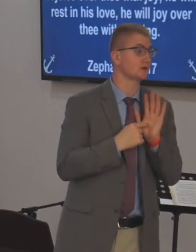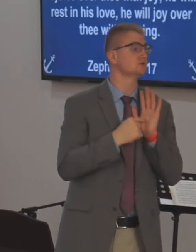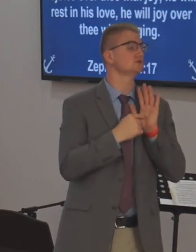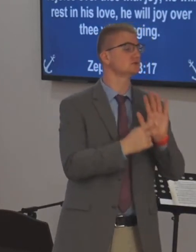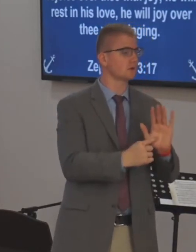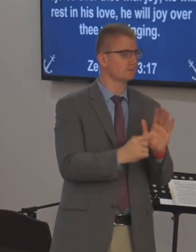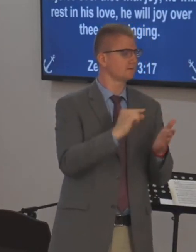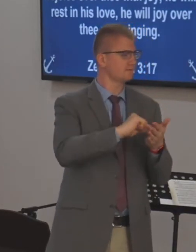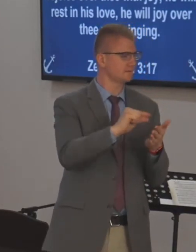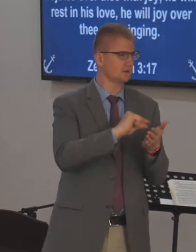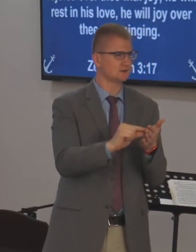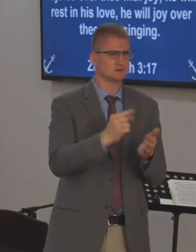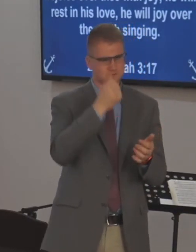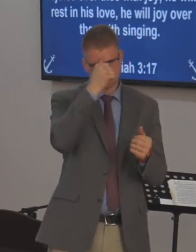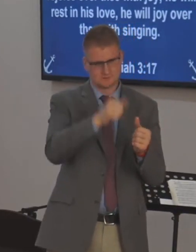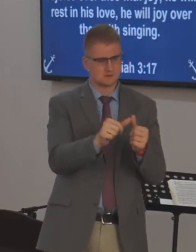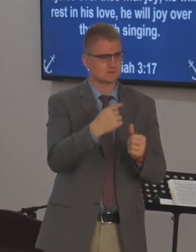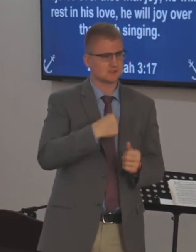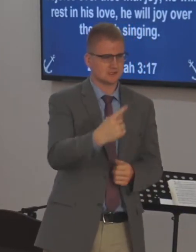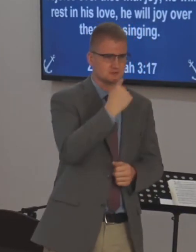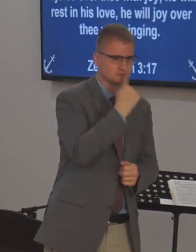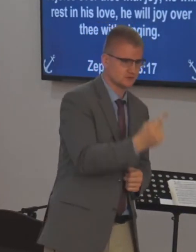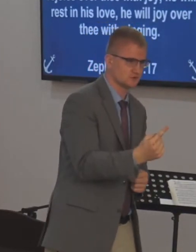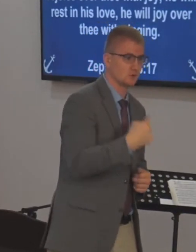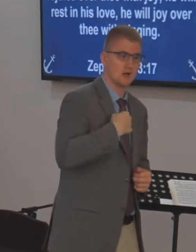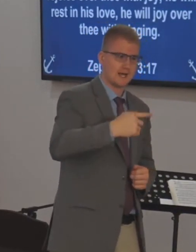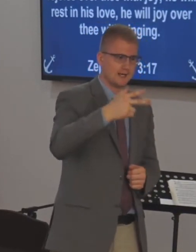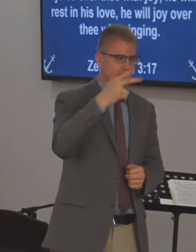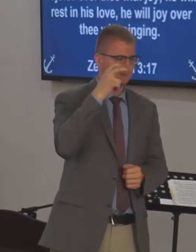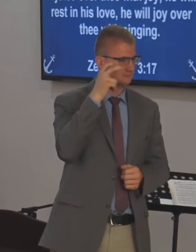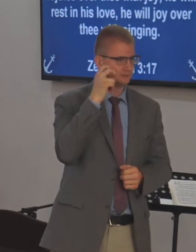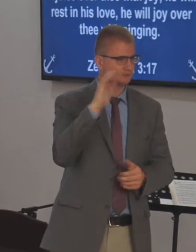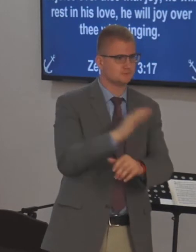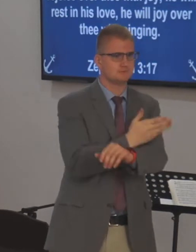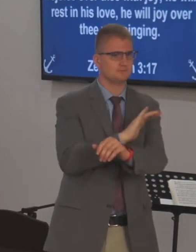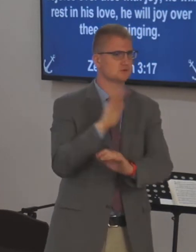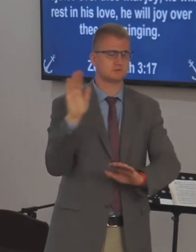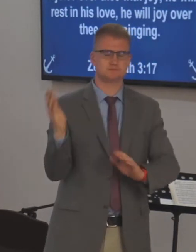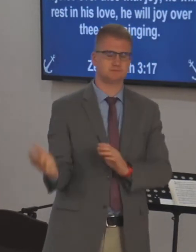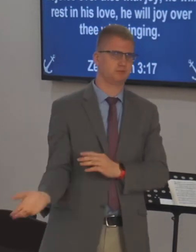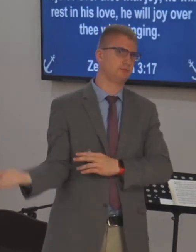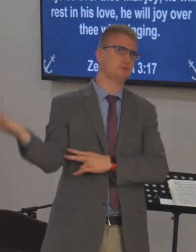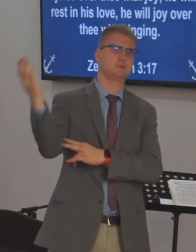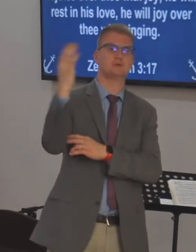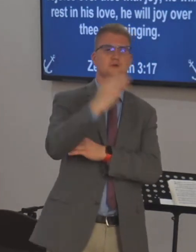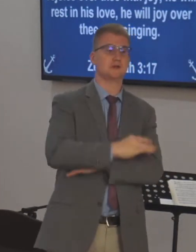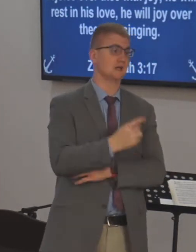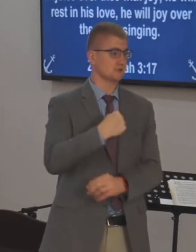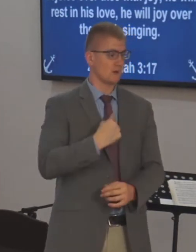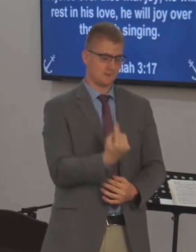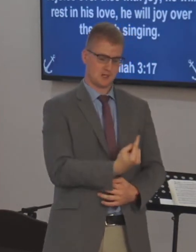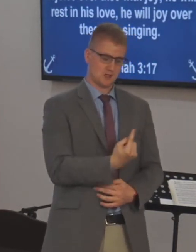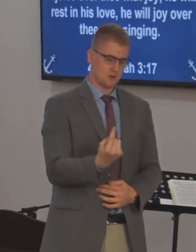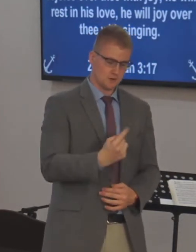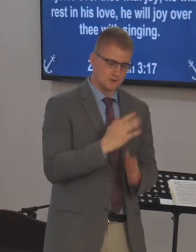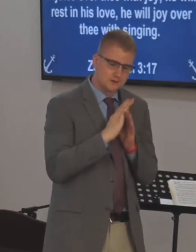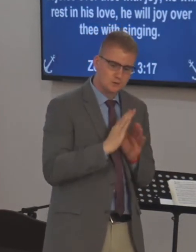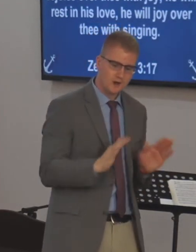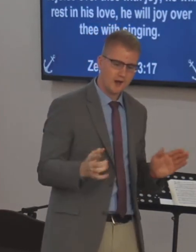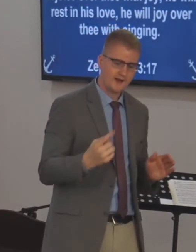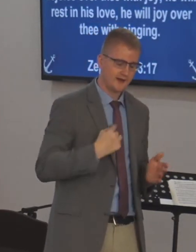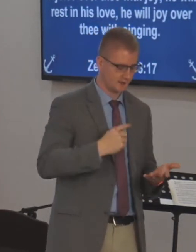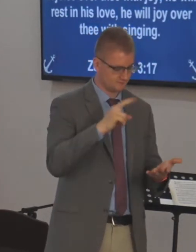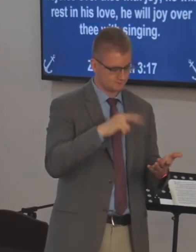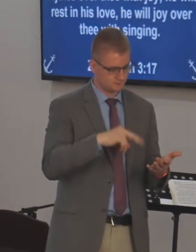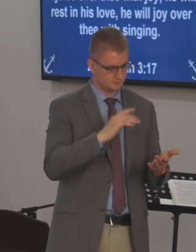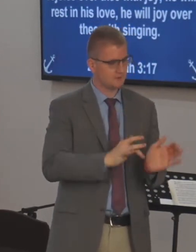Remember I told you, I hear music all the time, especially when I'm alone and it's quiet. I do all my Bible